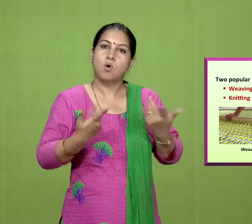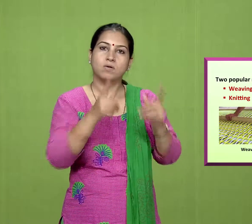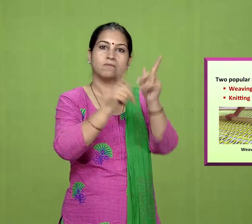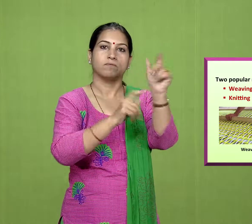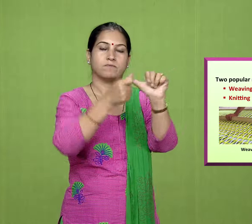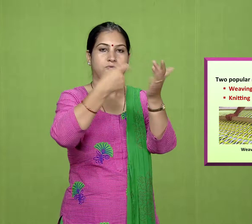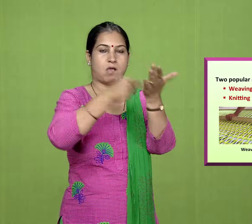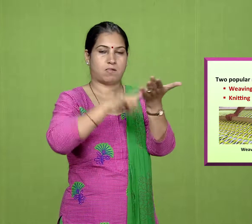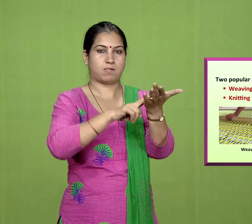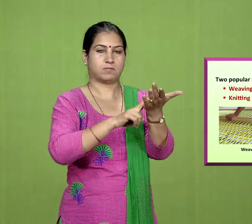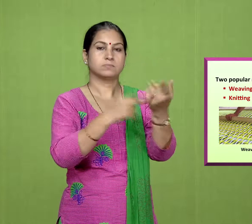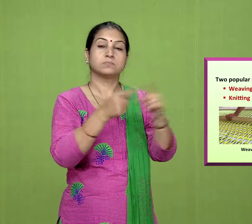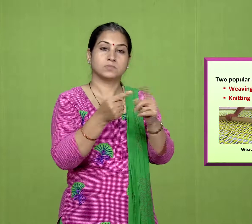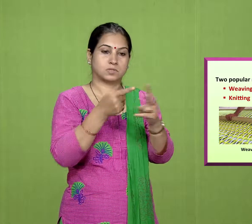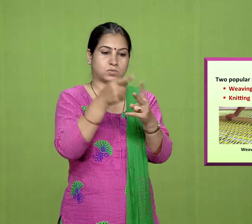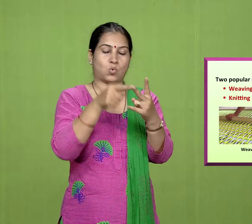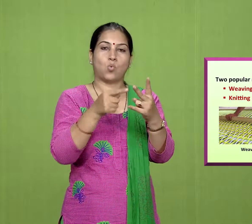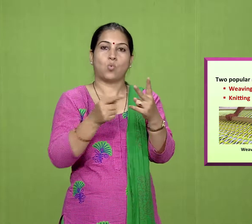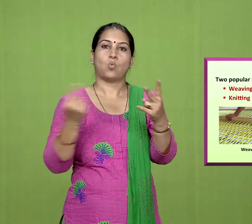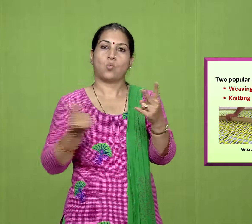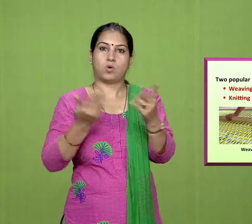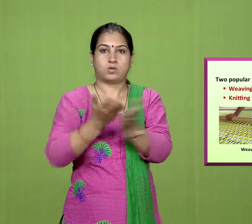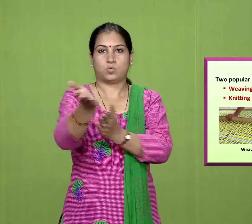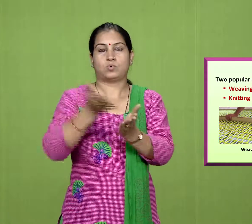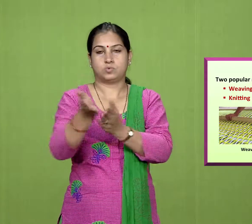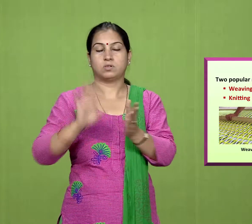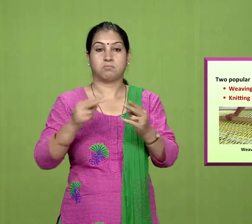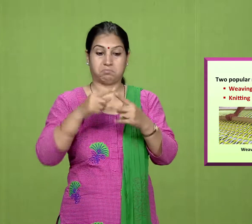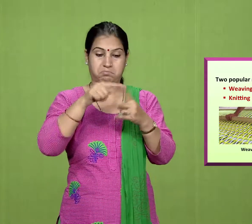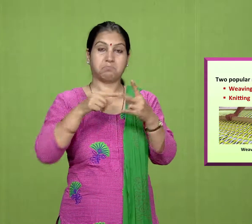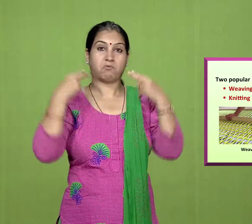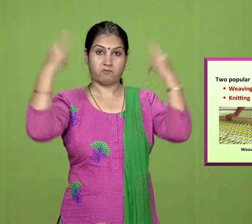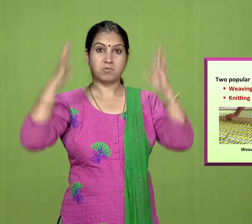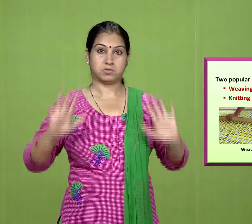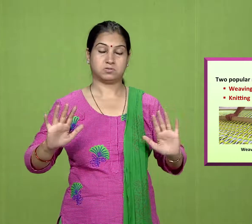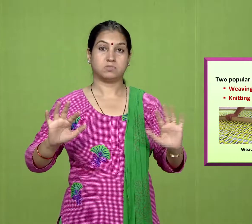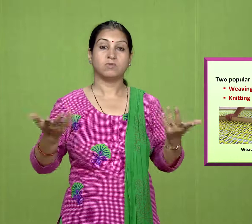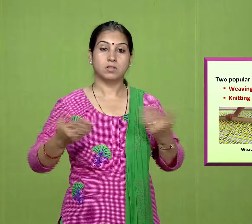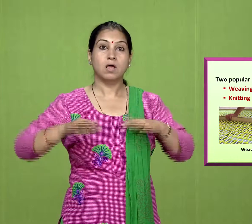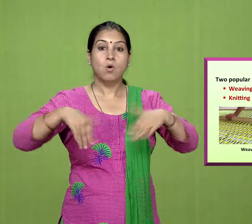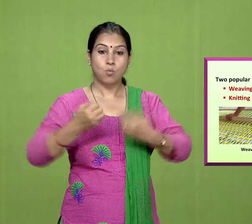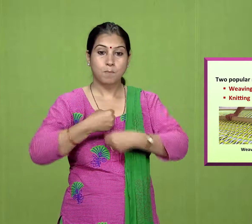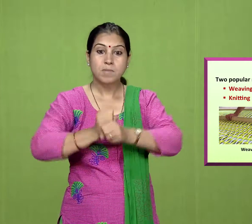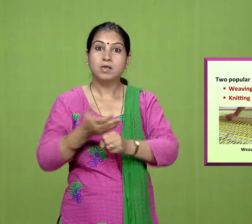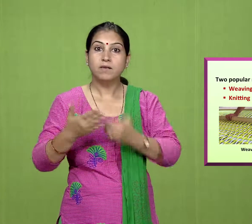By the two common methods which are very popular for fabric constructions.